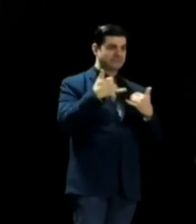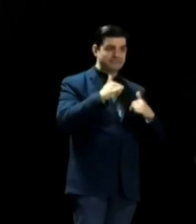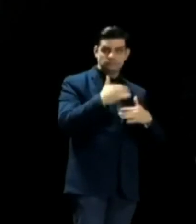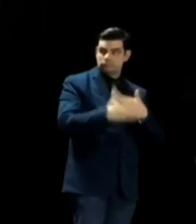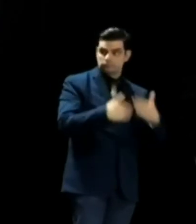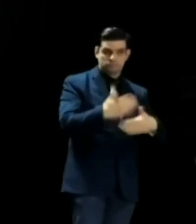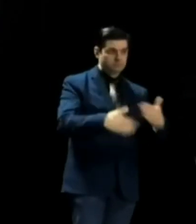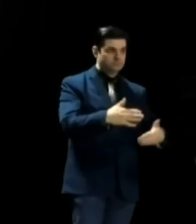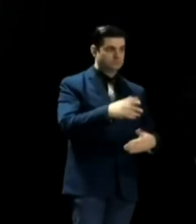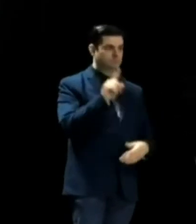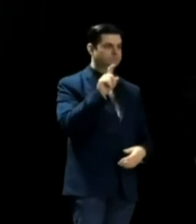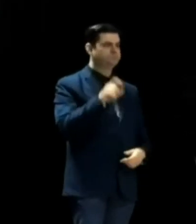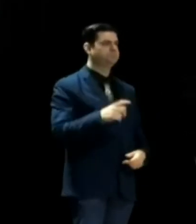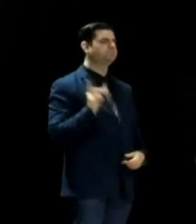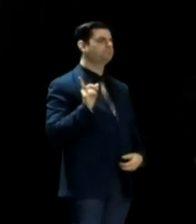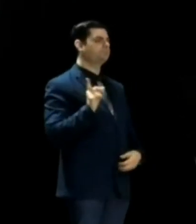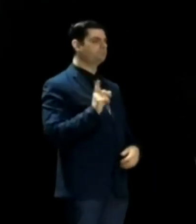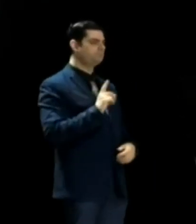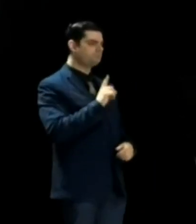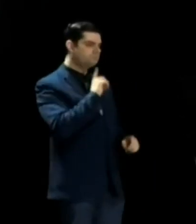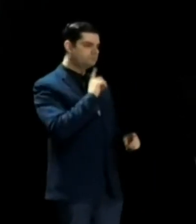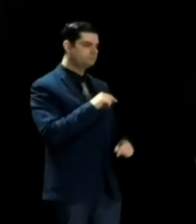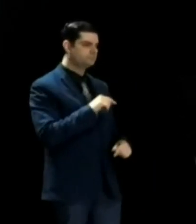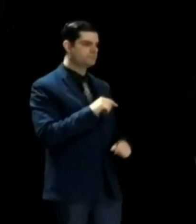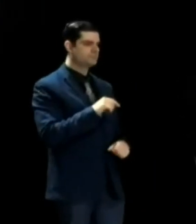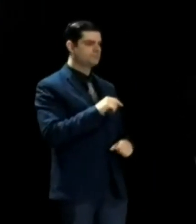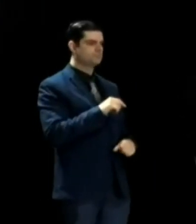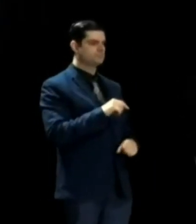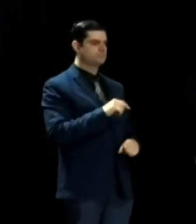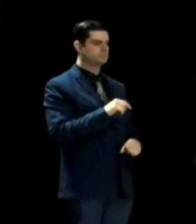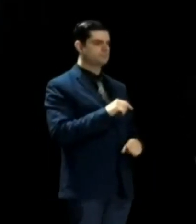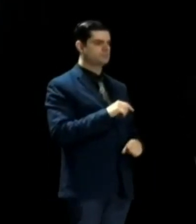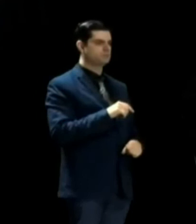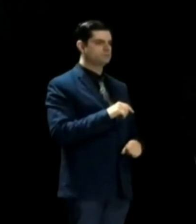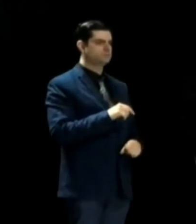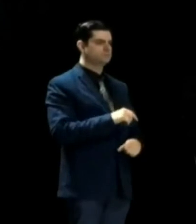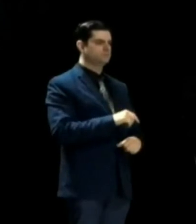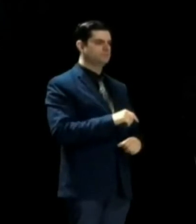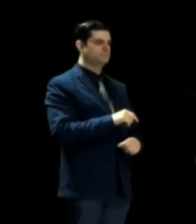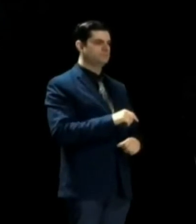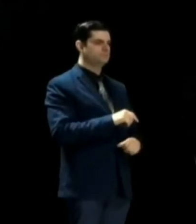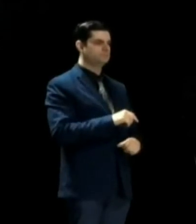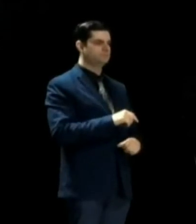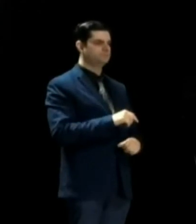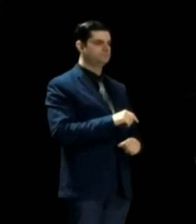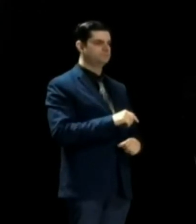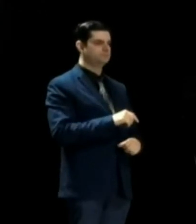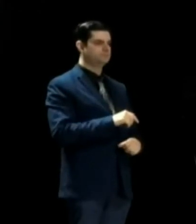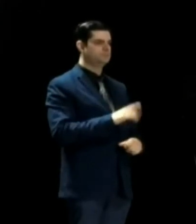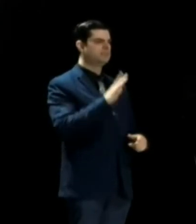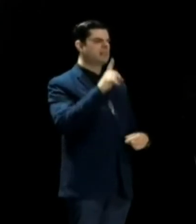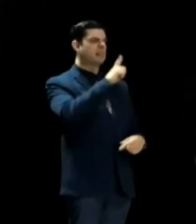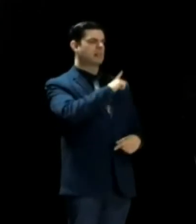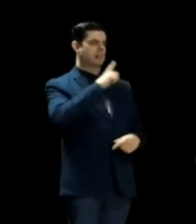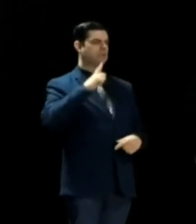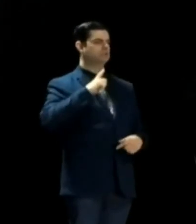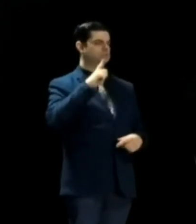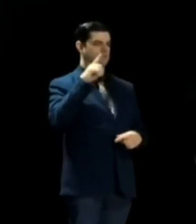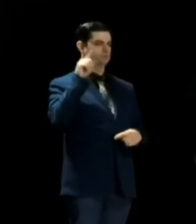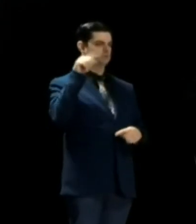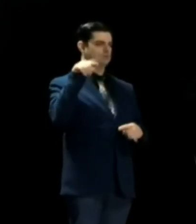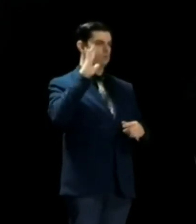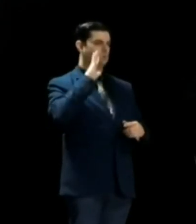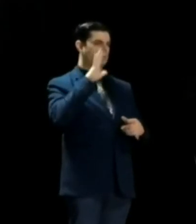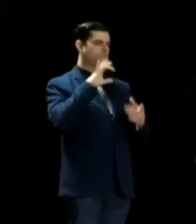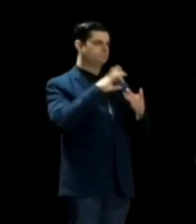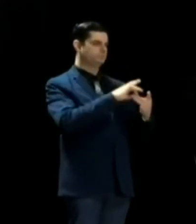going to have legislation before the county legislature in short order related to the STEAM school. So the STEAM school